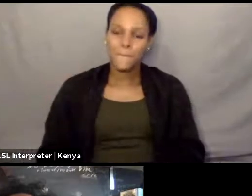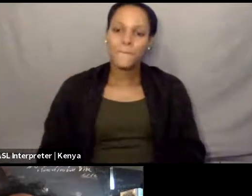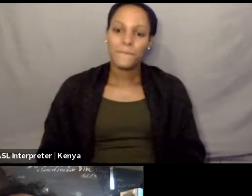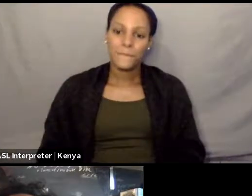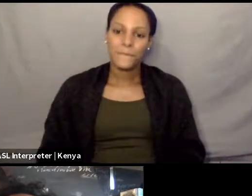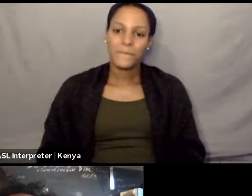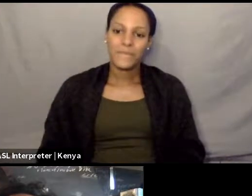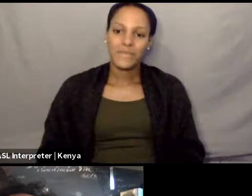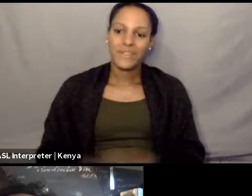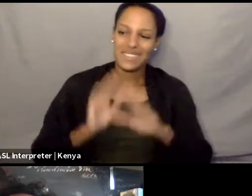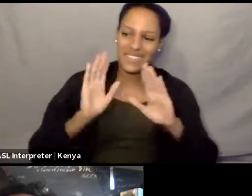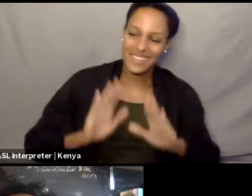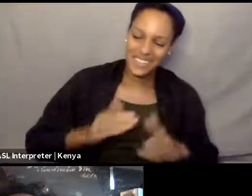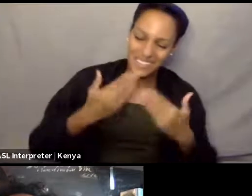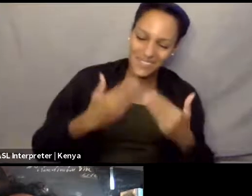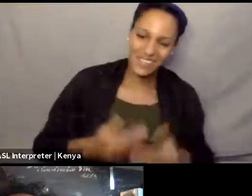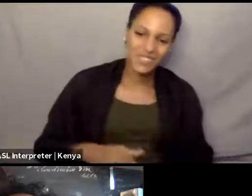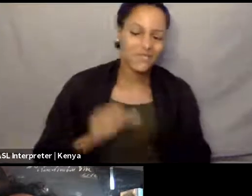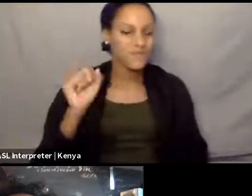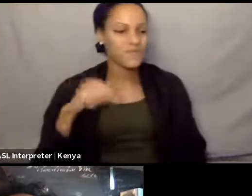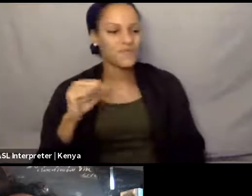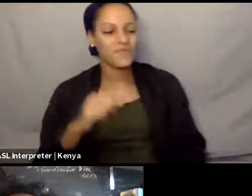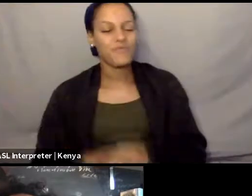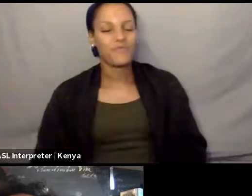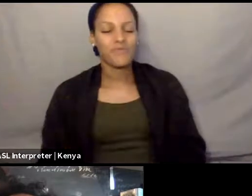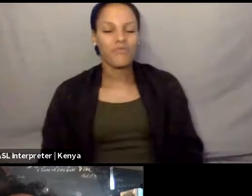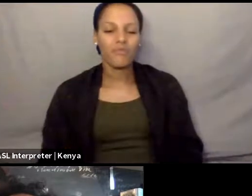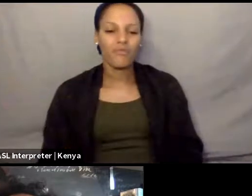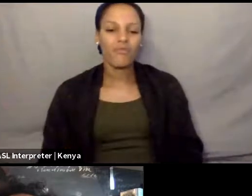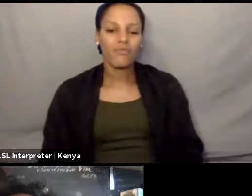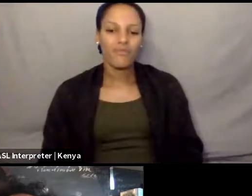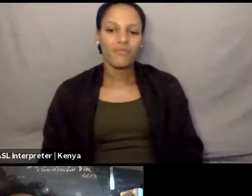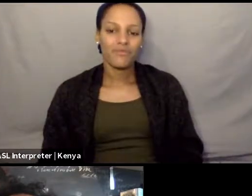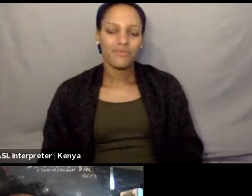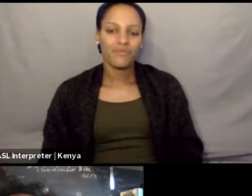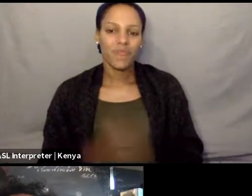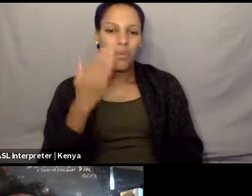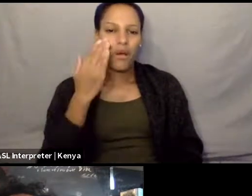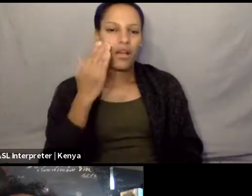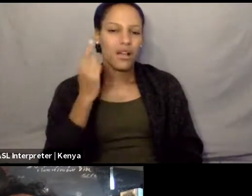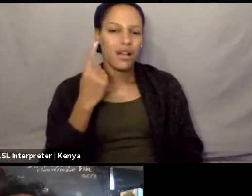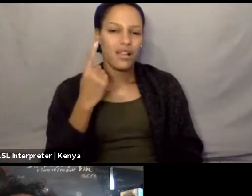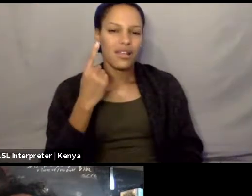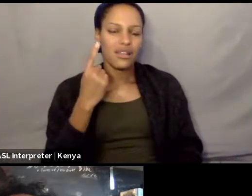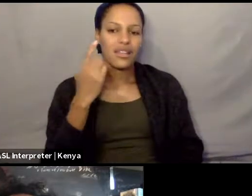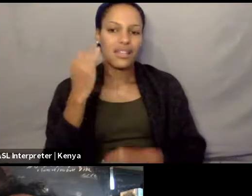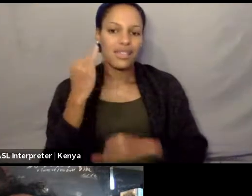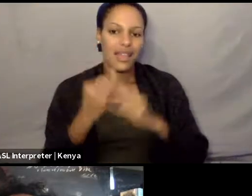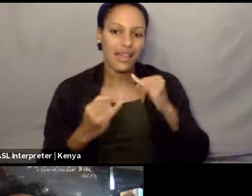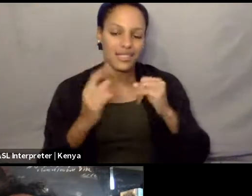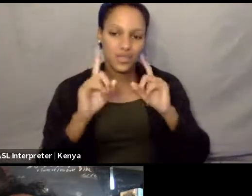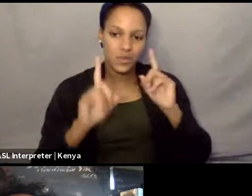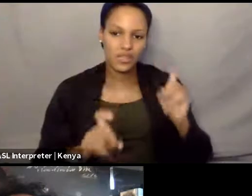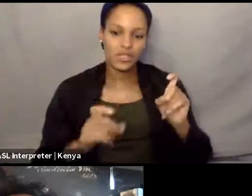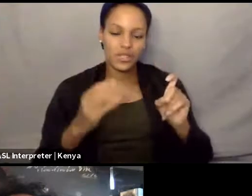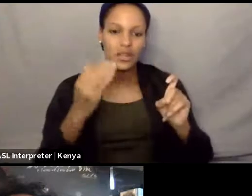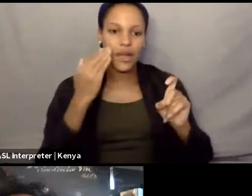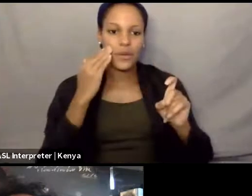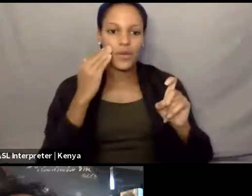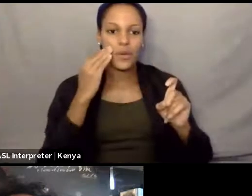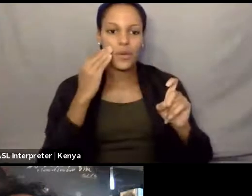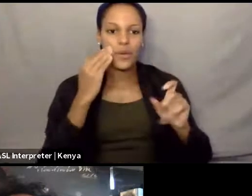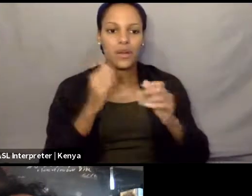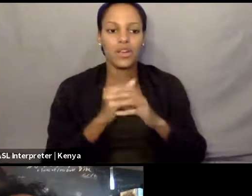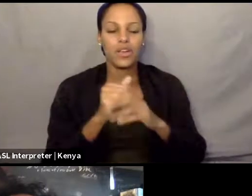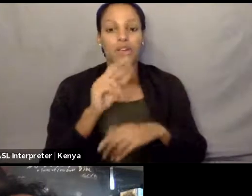Yeah. You know, maybe one final question I had, Ross, was, you know,